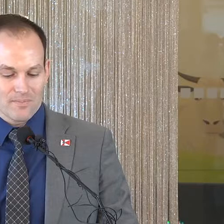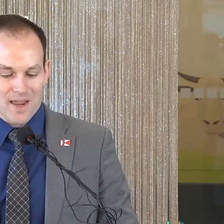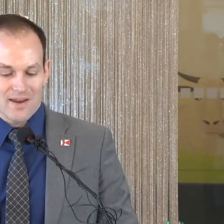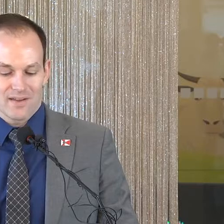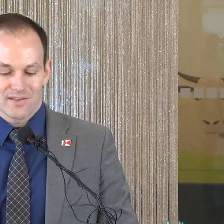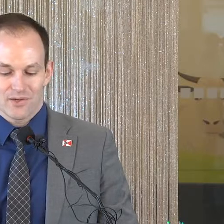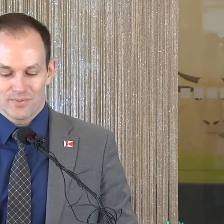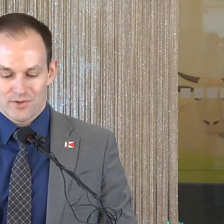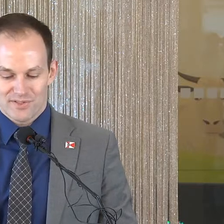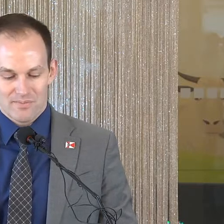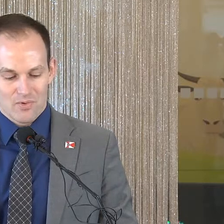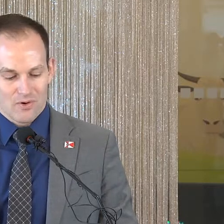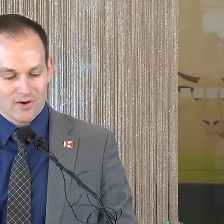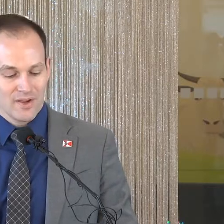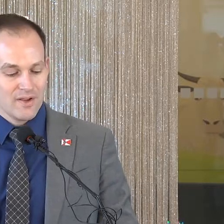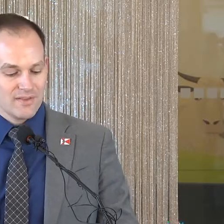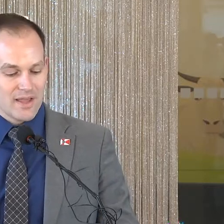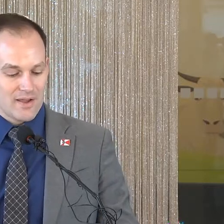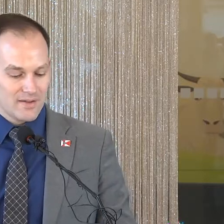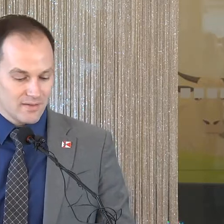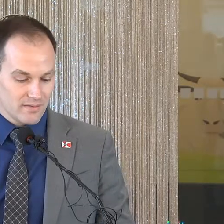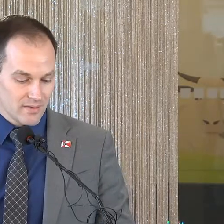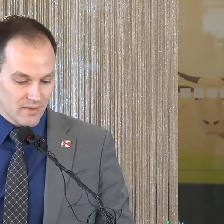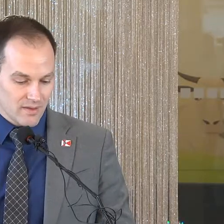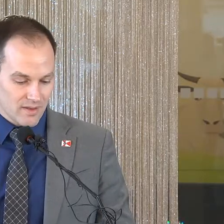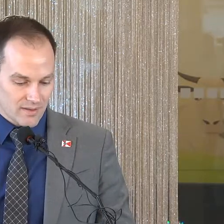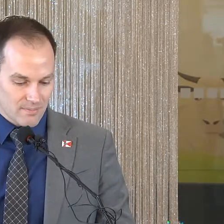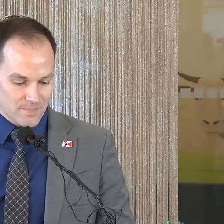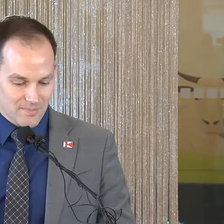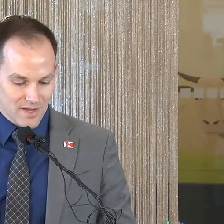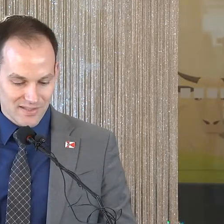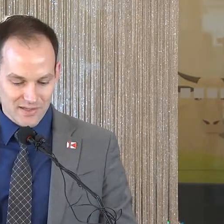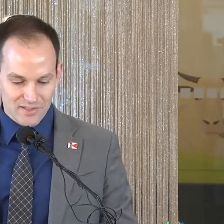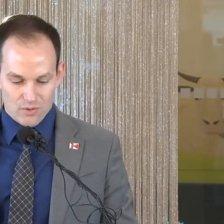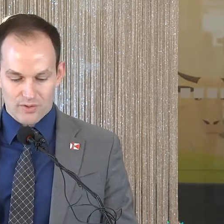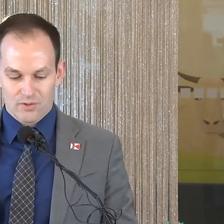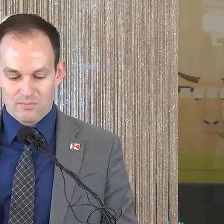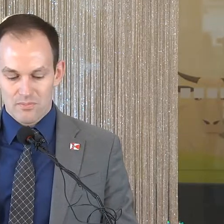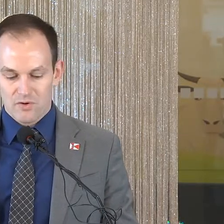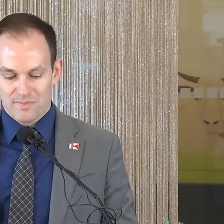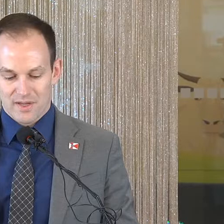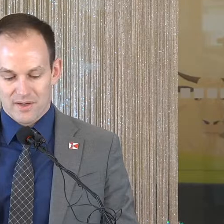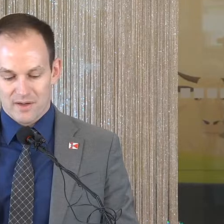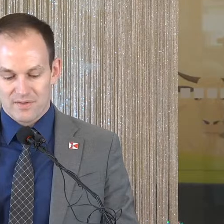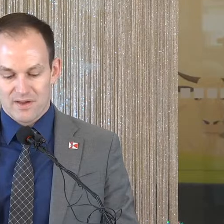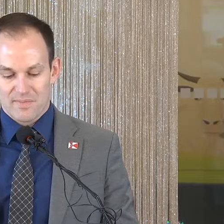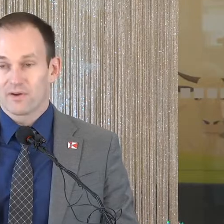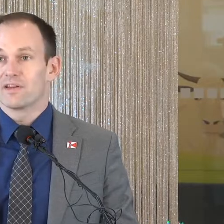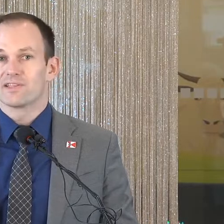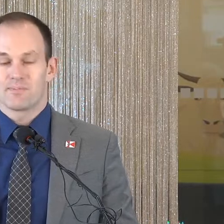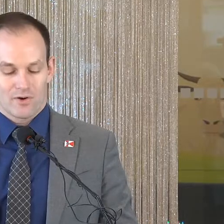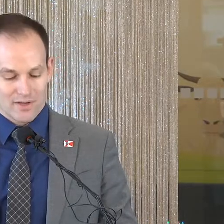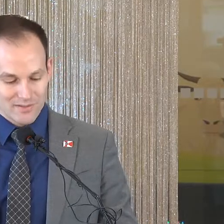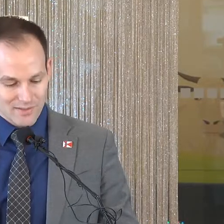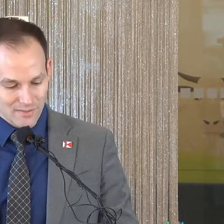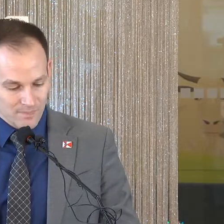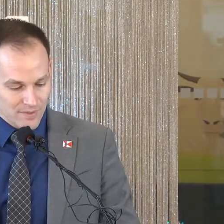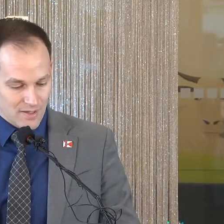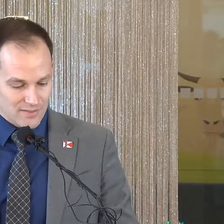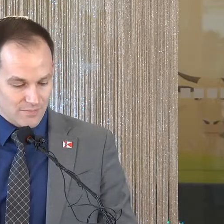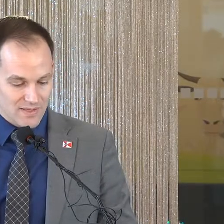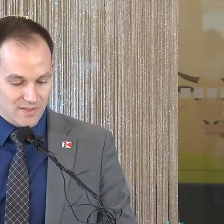decorative art, painting, sculptures, and more that epitomize the historical movement of the American